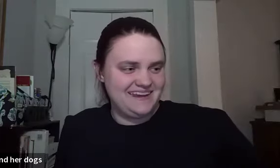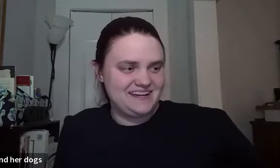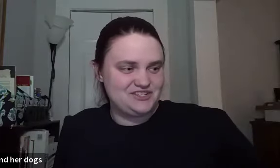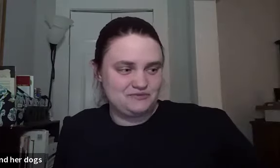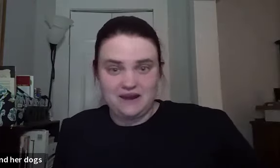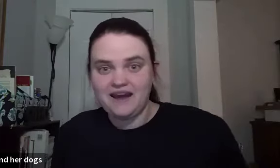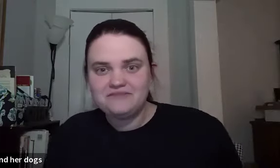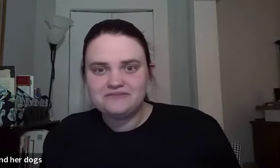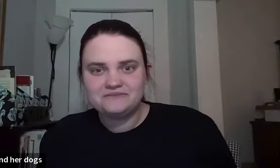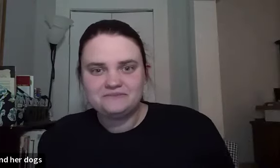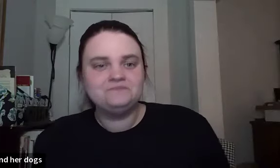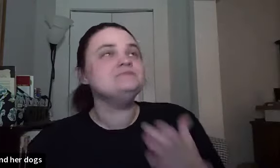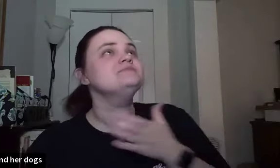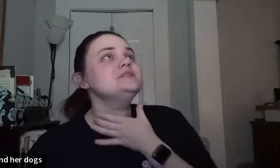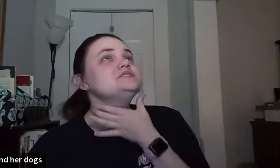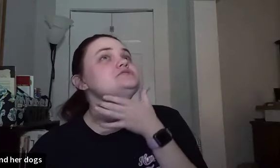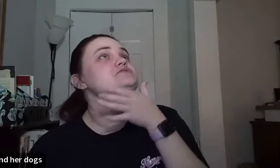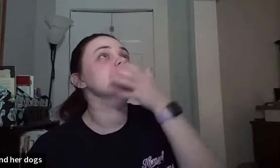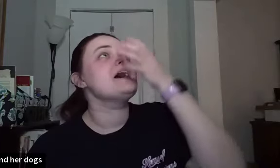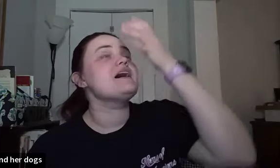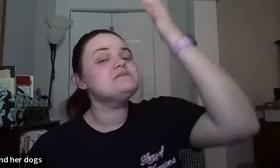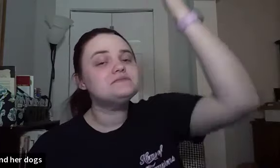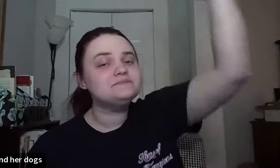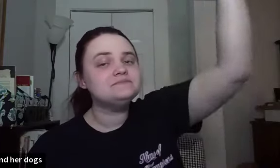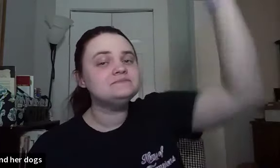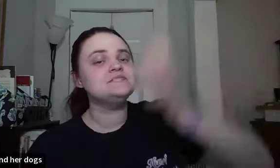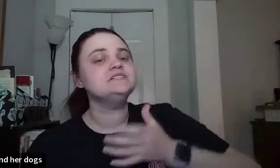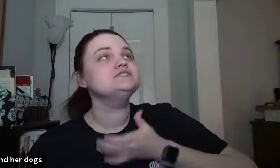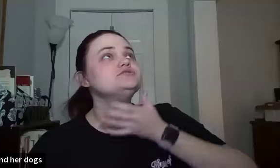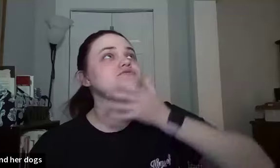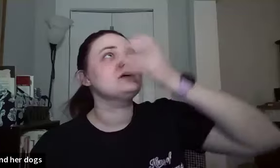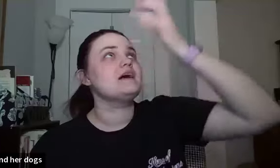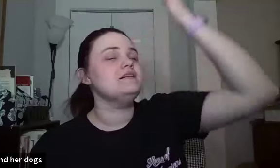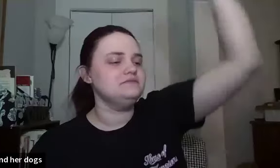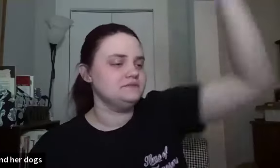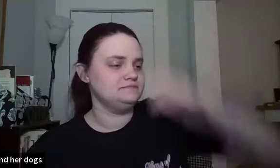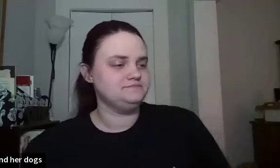Then giraffe. Giraffe. Giraffe.